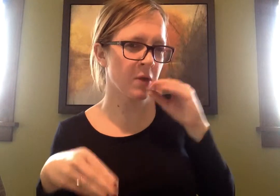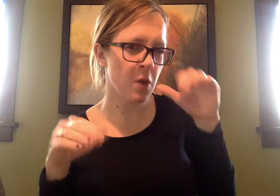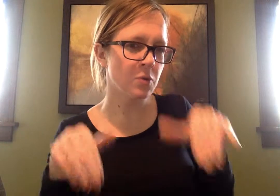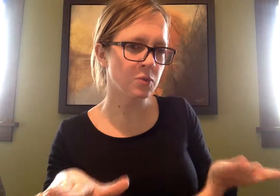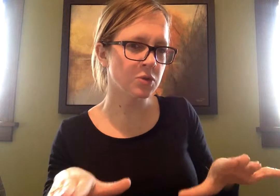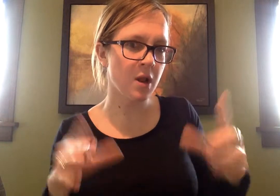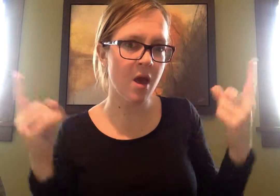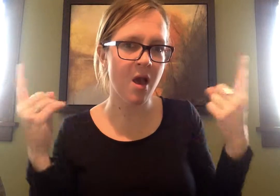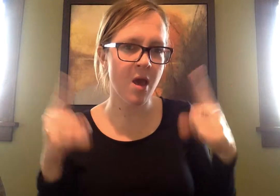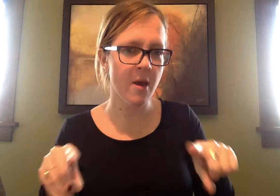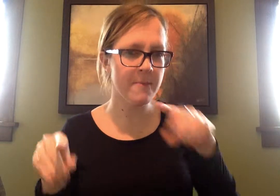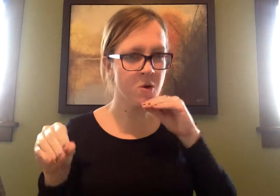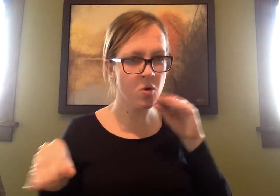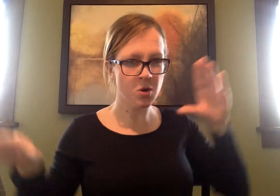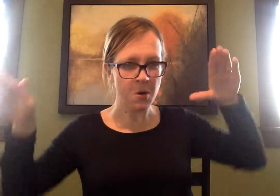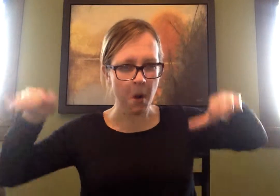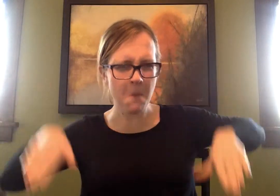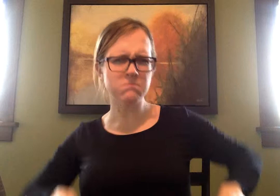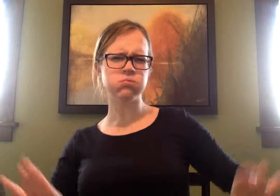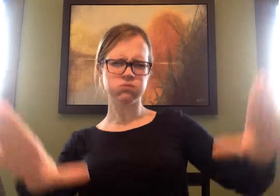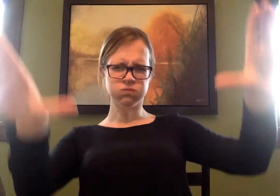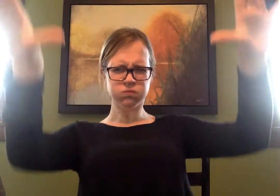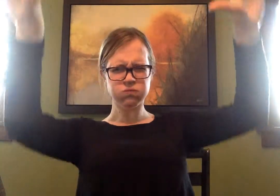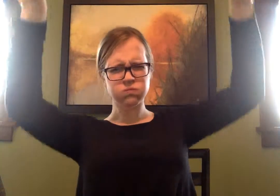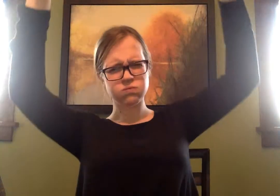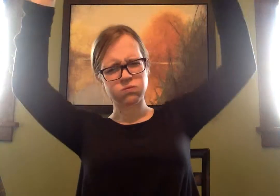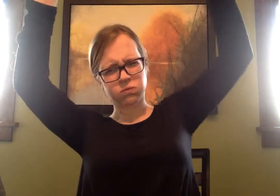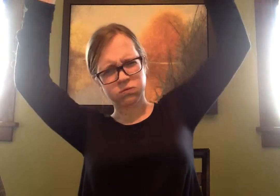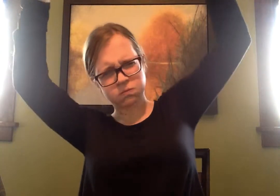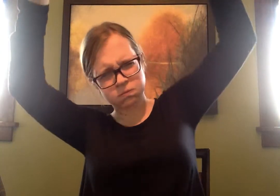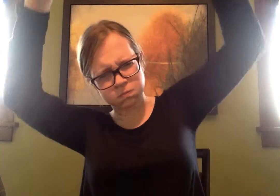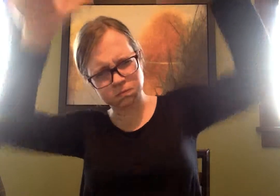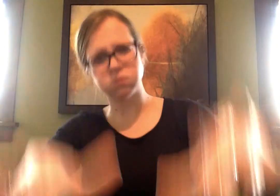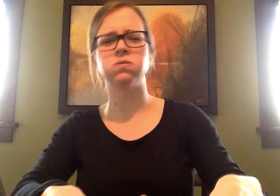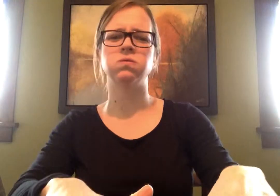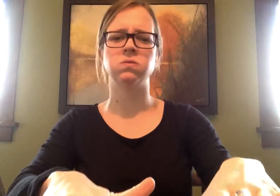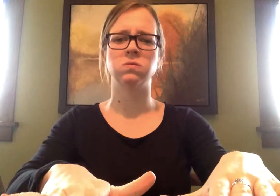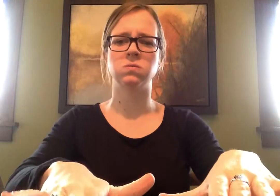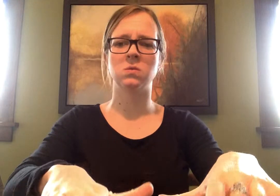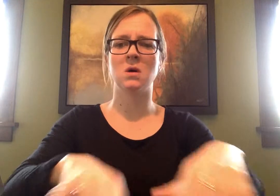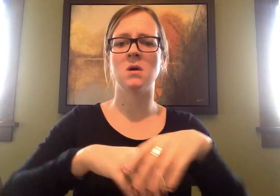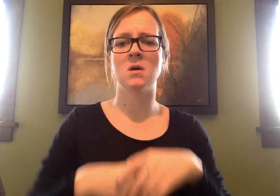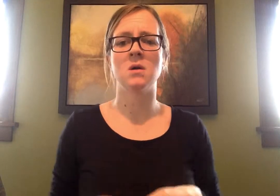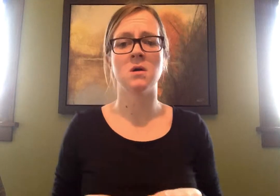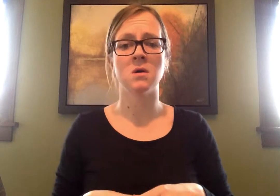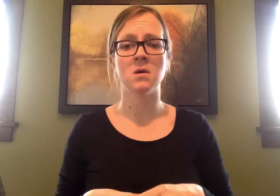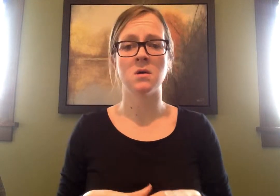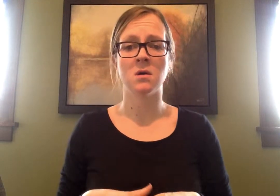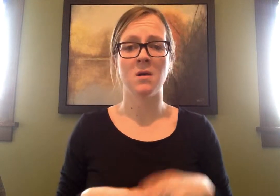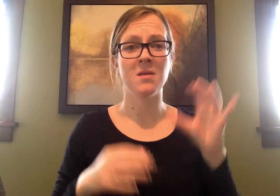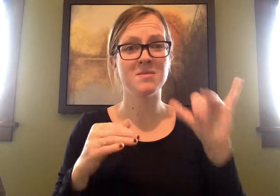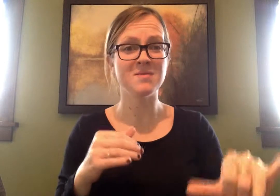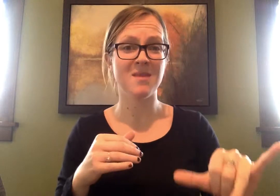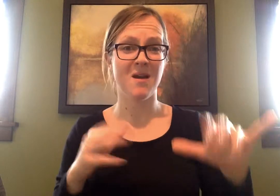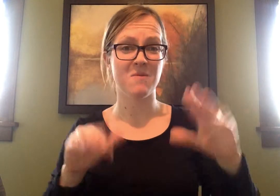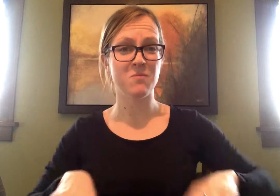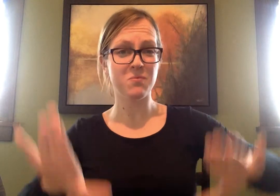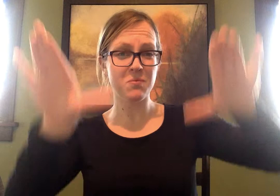giant surging waves from a tsunami rushed high onto the beach. The powerful waves